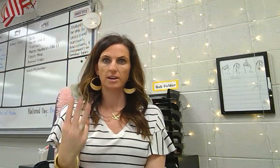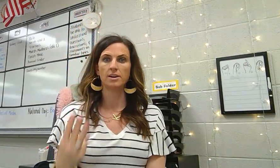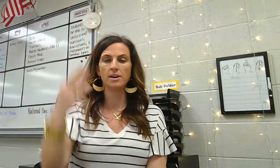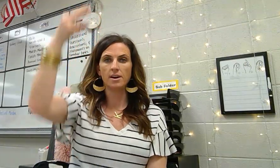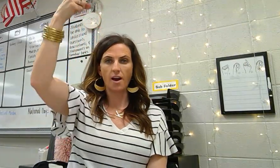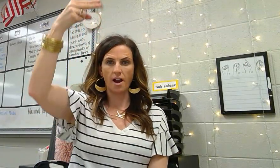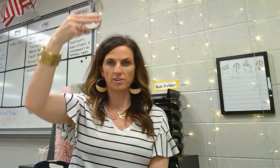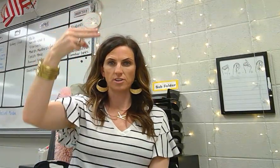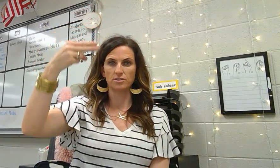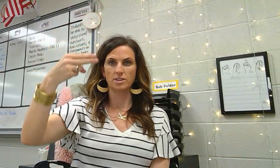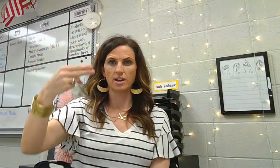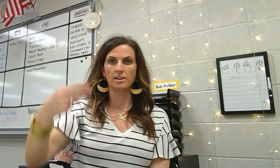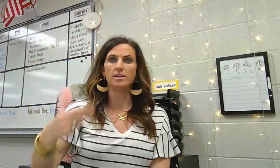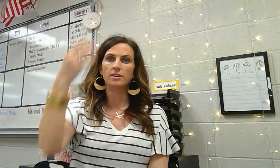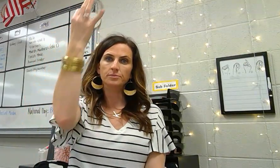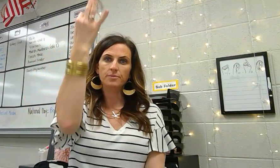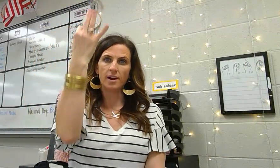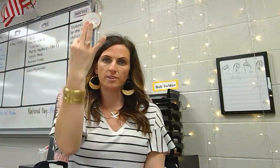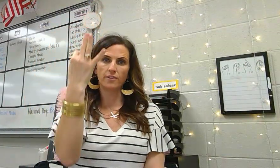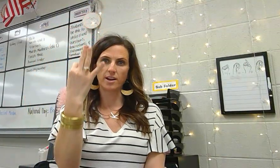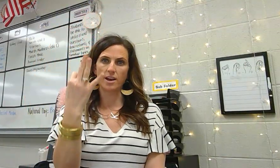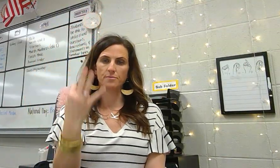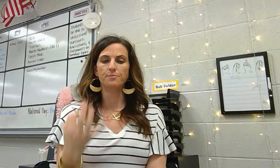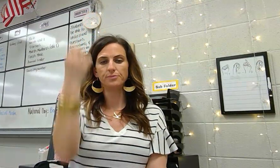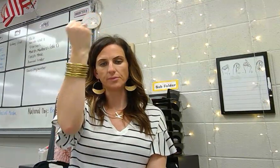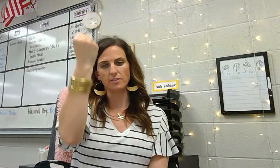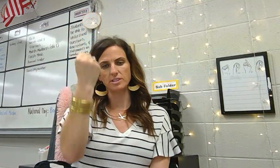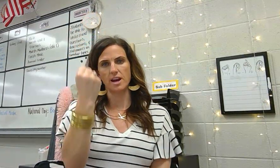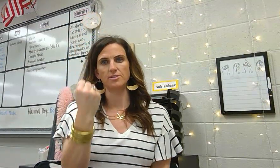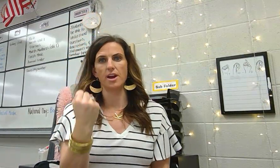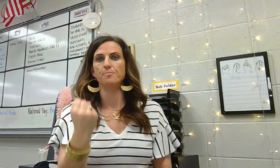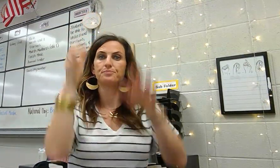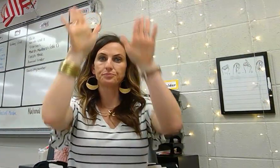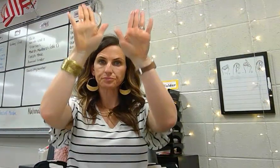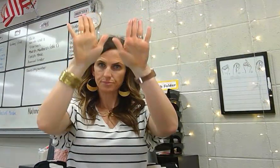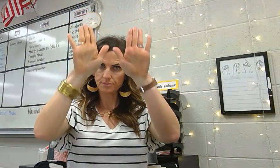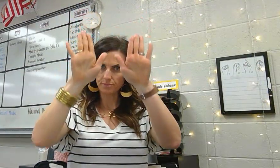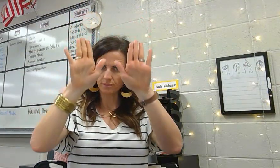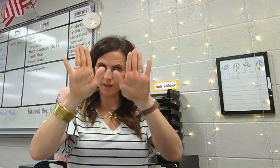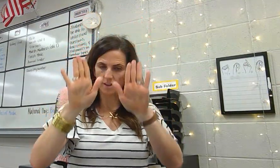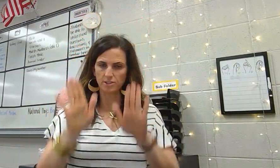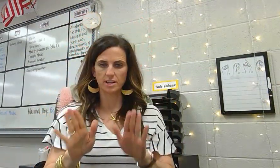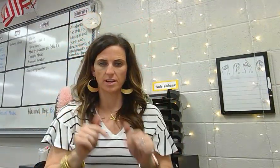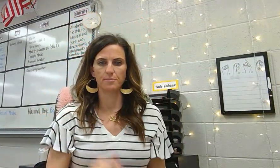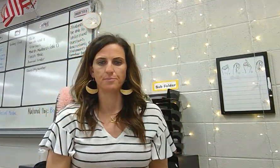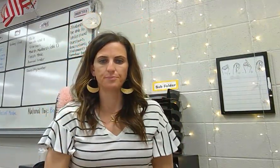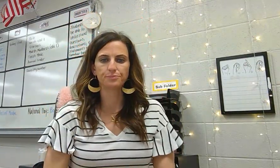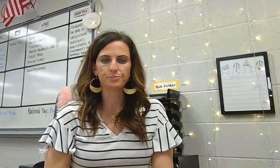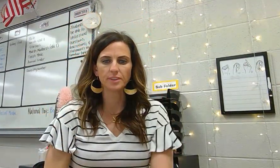Wednesday, every Thursday, every Friday, every Saturday, every Sunday. The